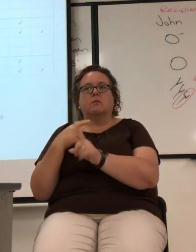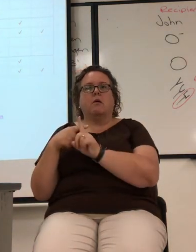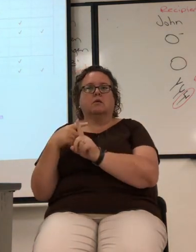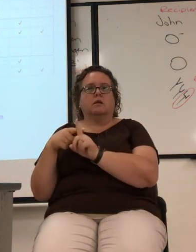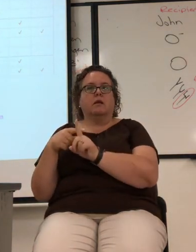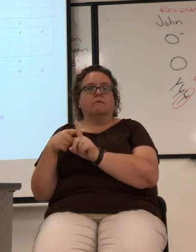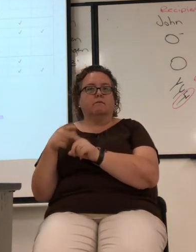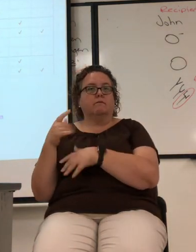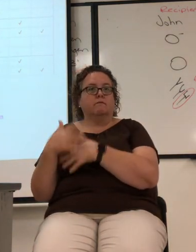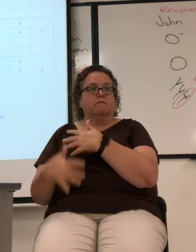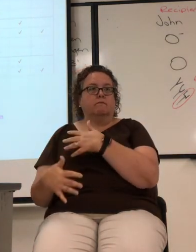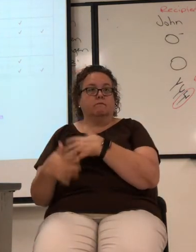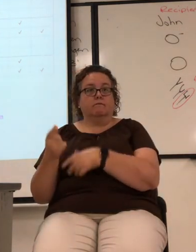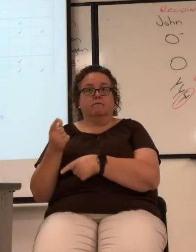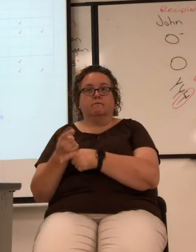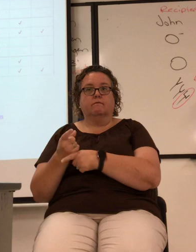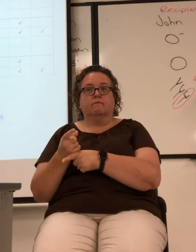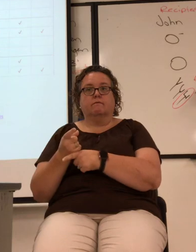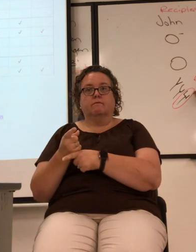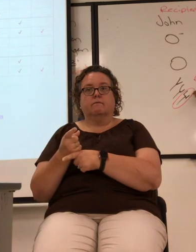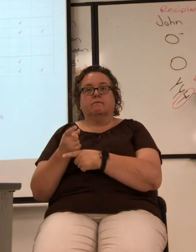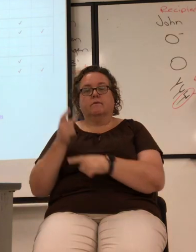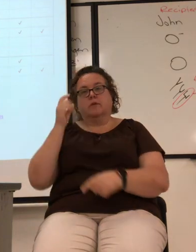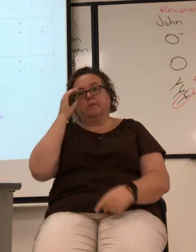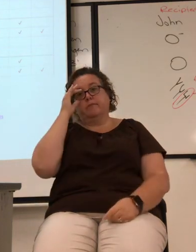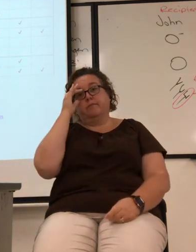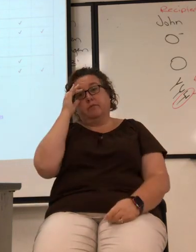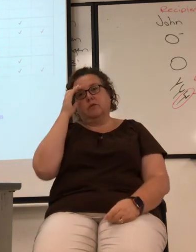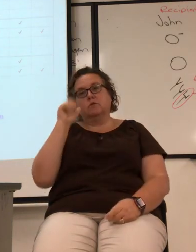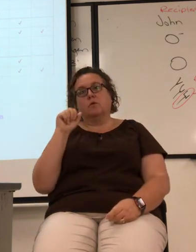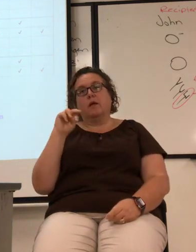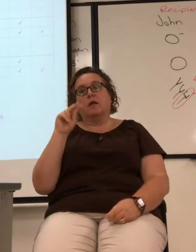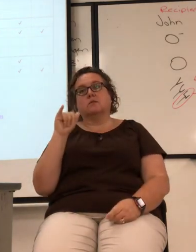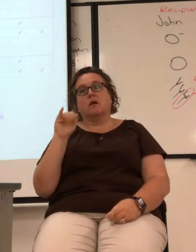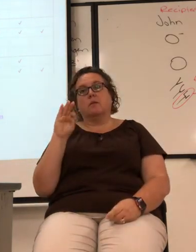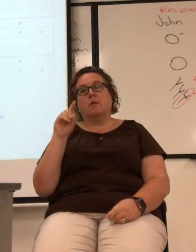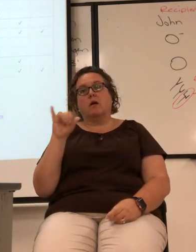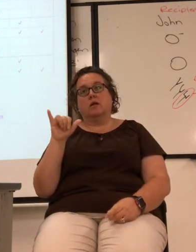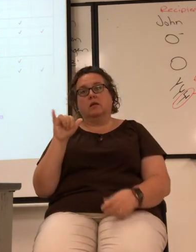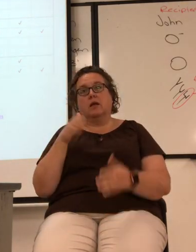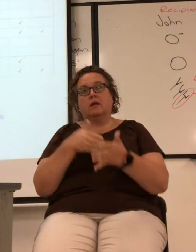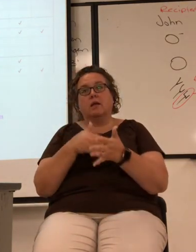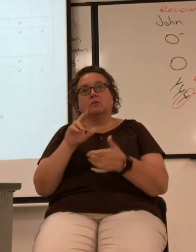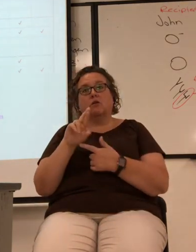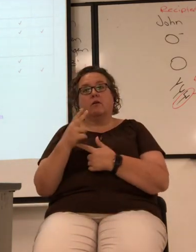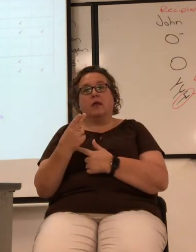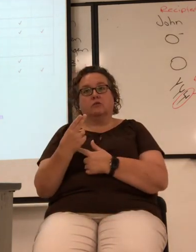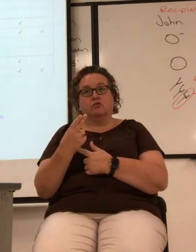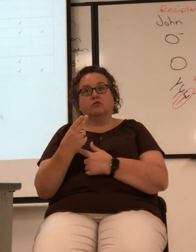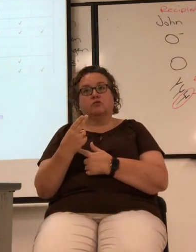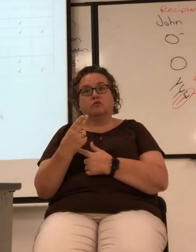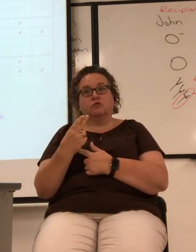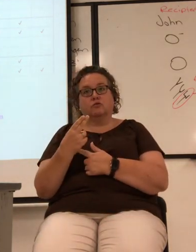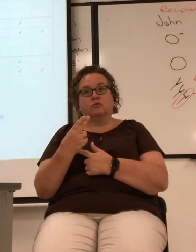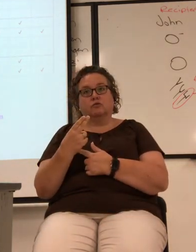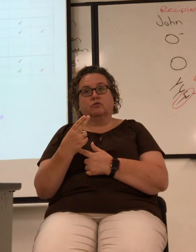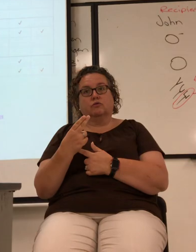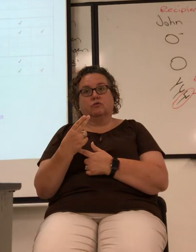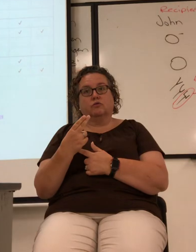blood. Okay, so the antibody against Rh will